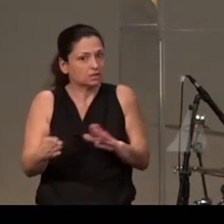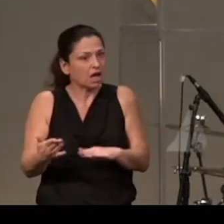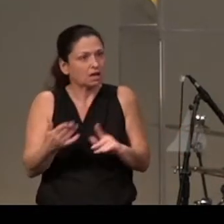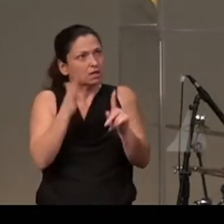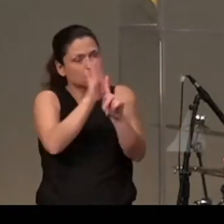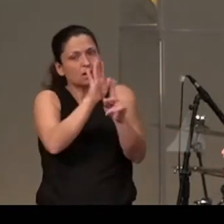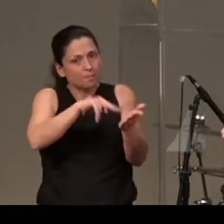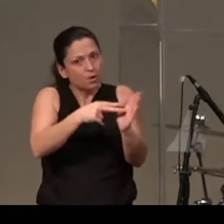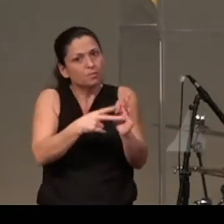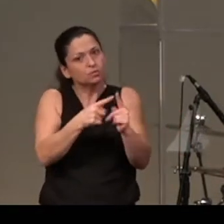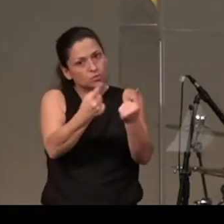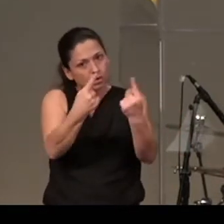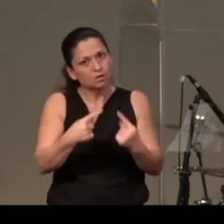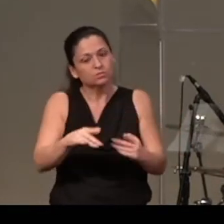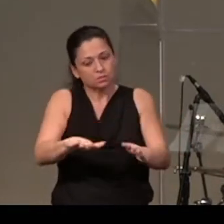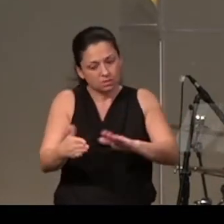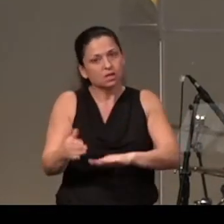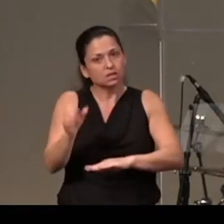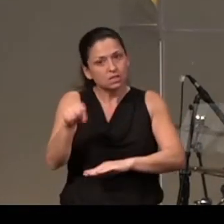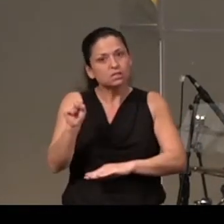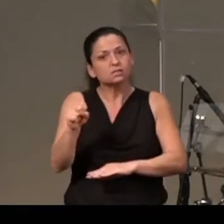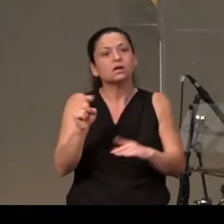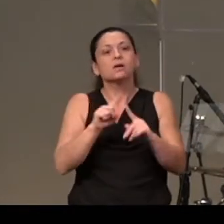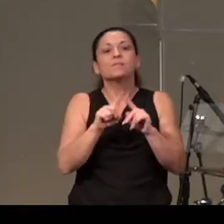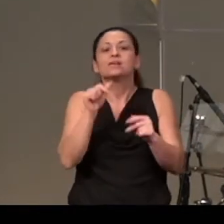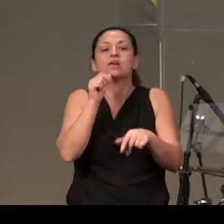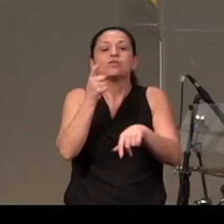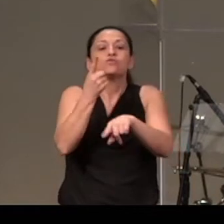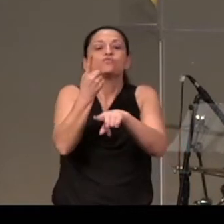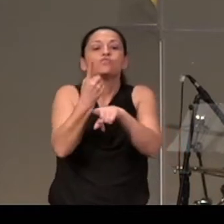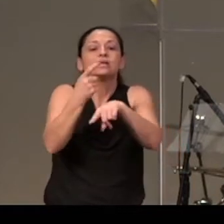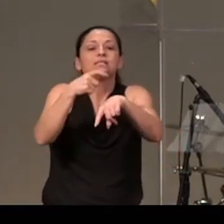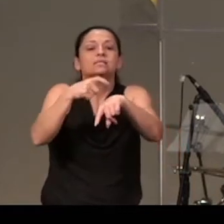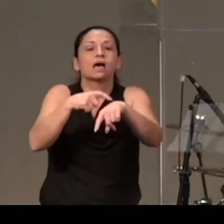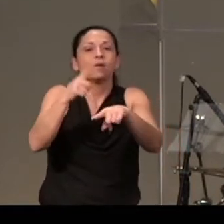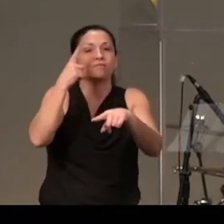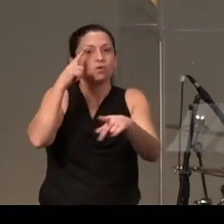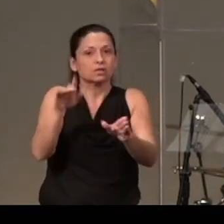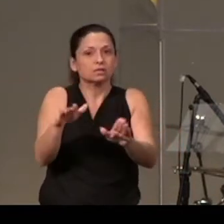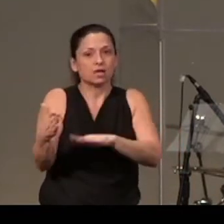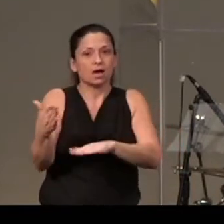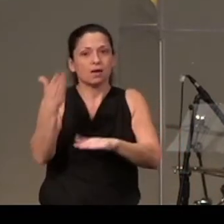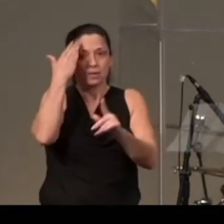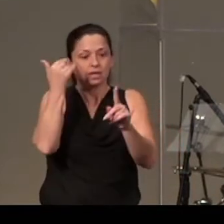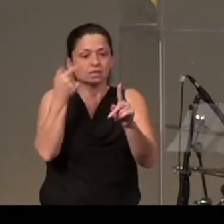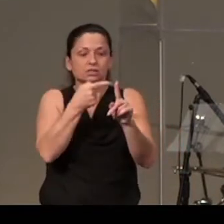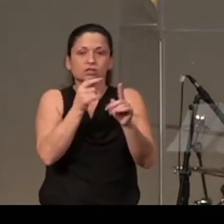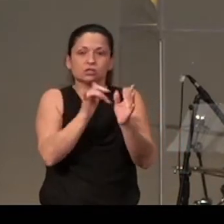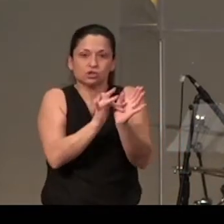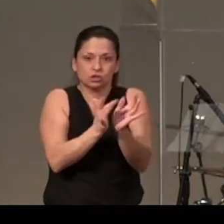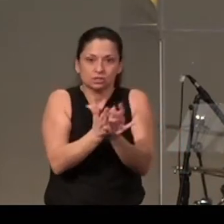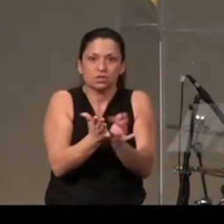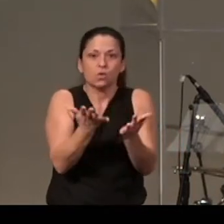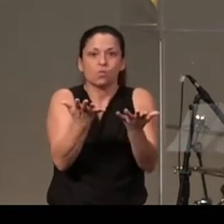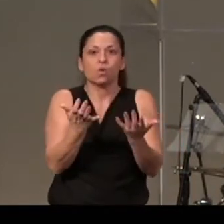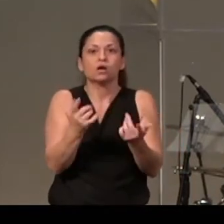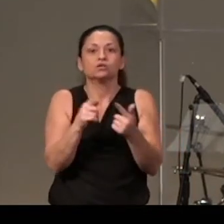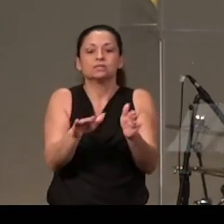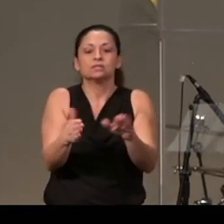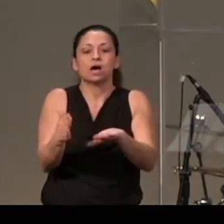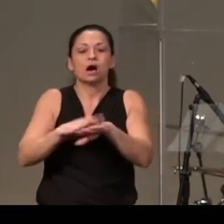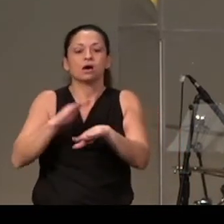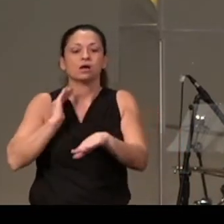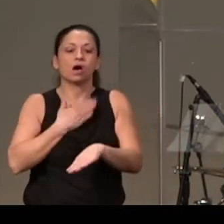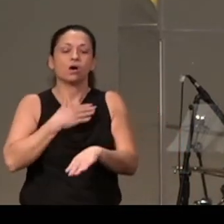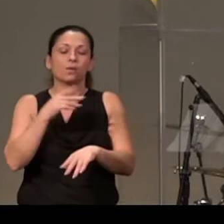die. It wasn't the time to die, because he wanted to die on the Passover as our Passover